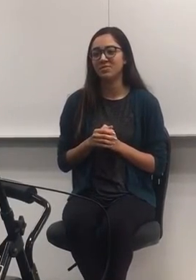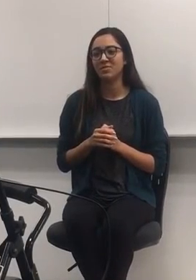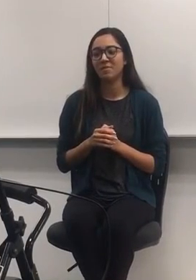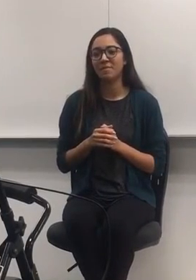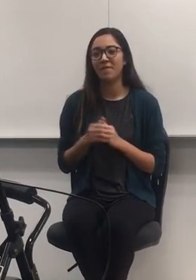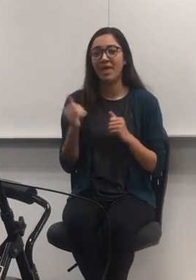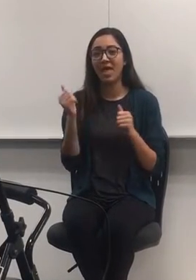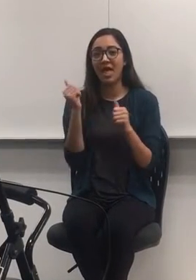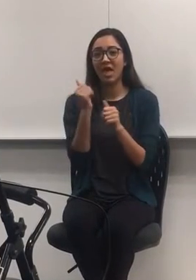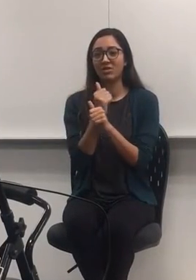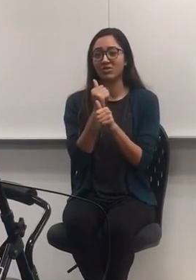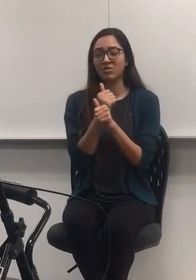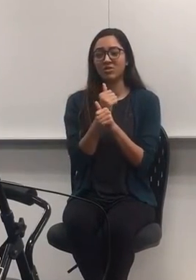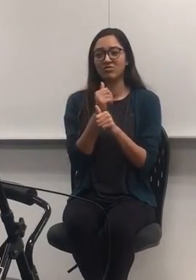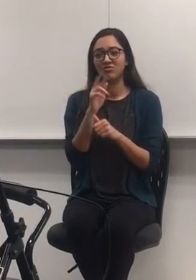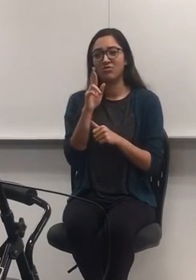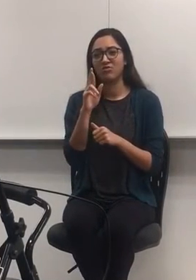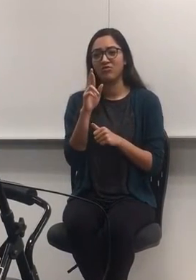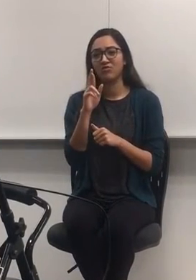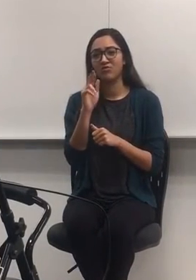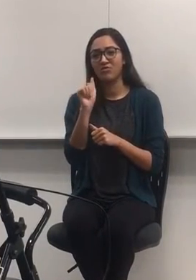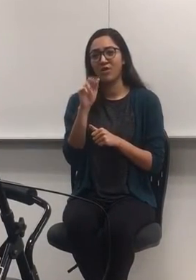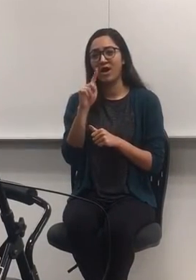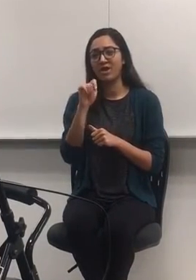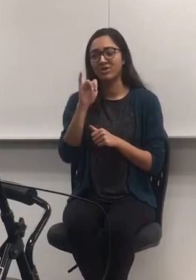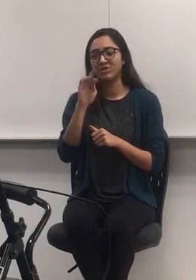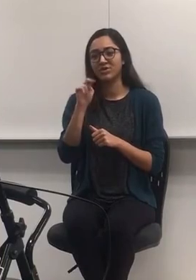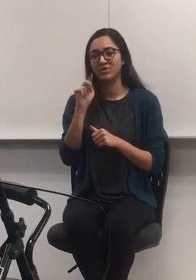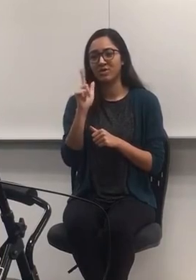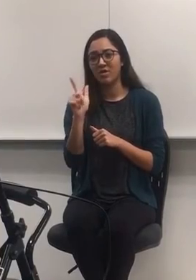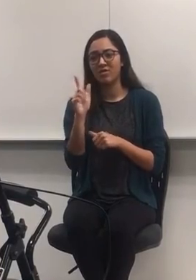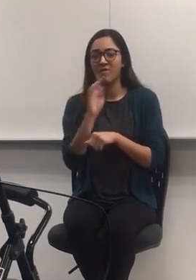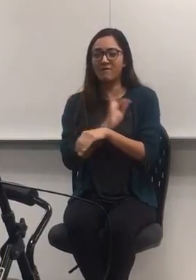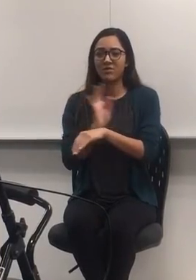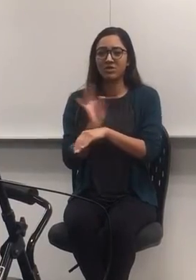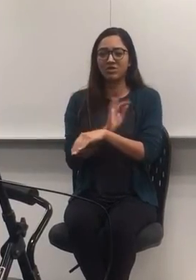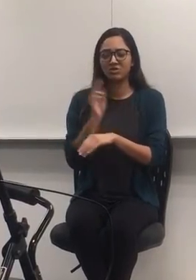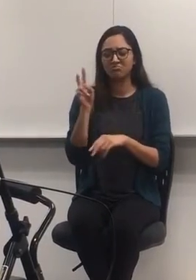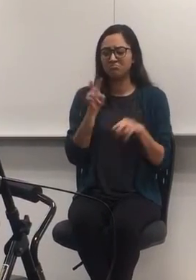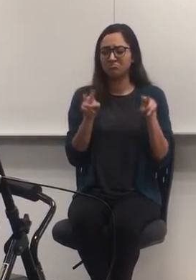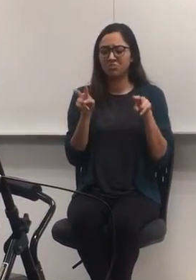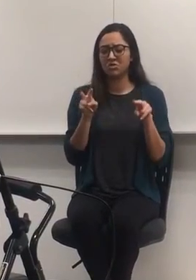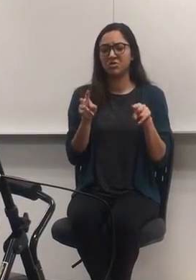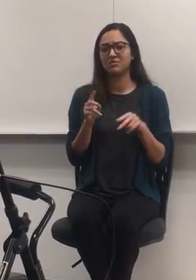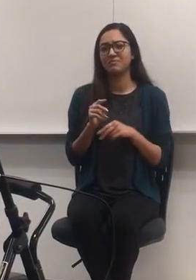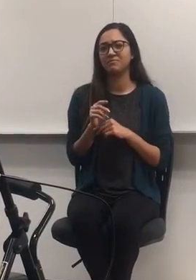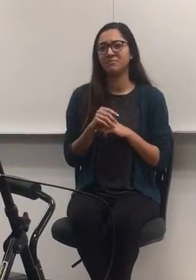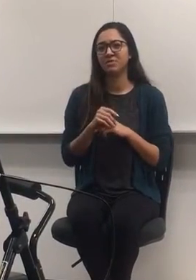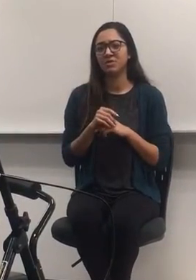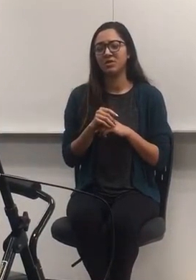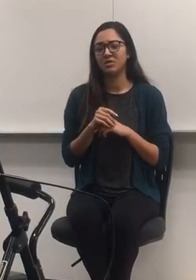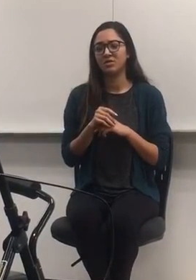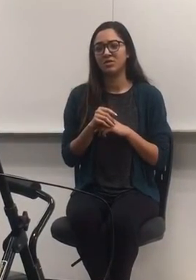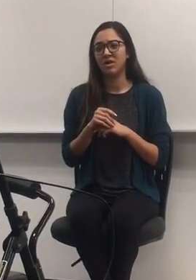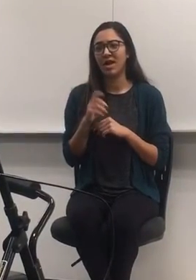rational functions, by looking at the degrees of the numerator and denominator, but exponential functions also have